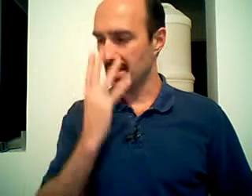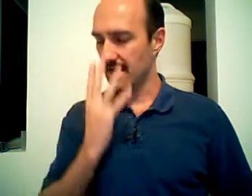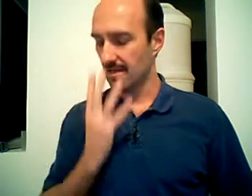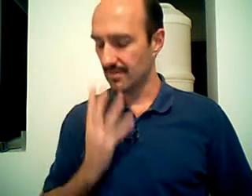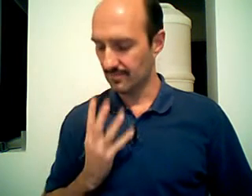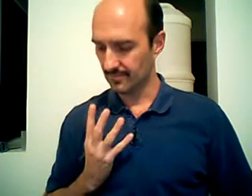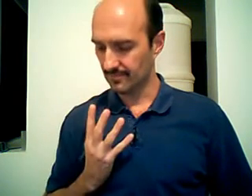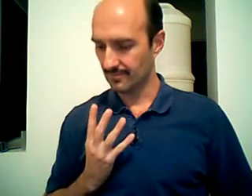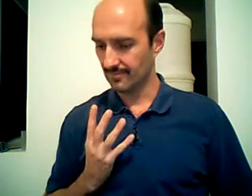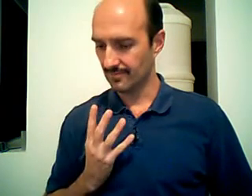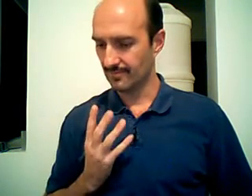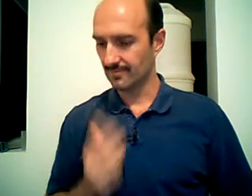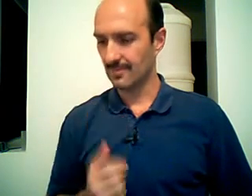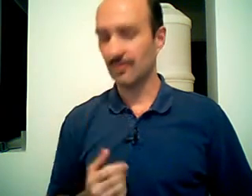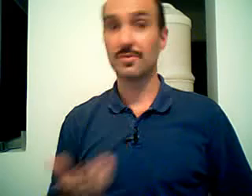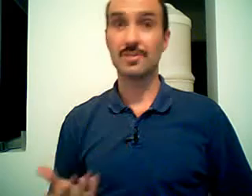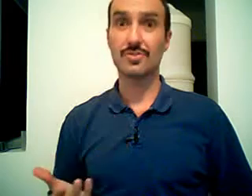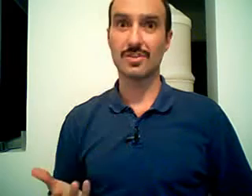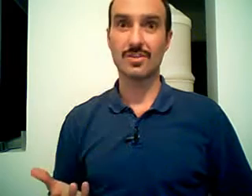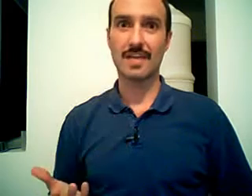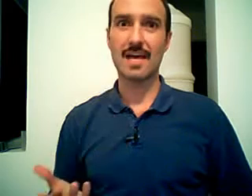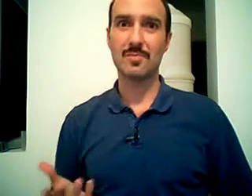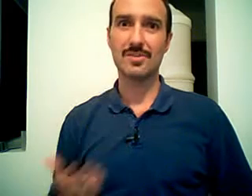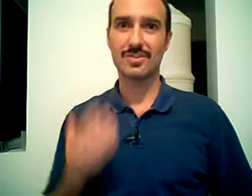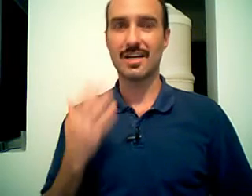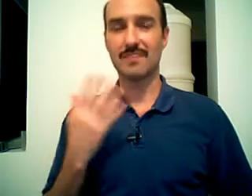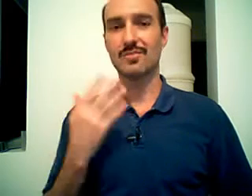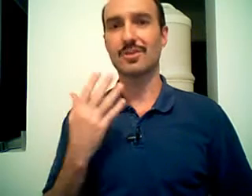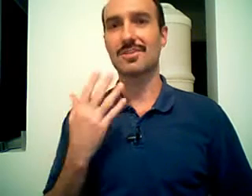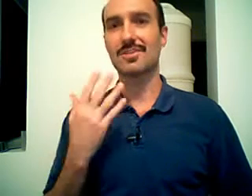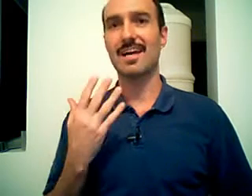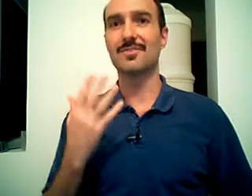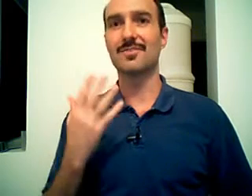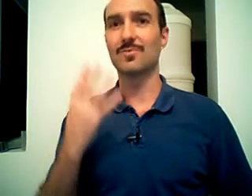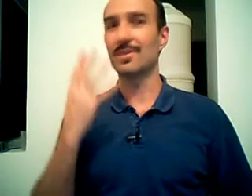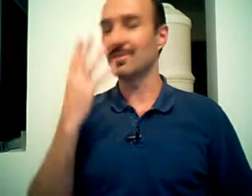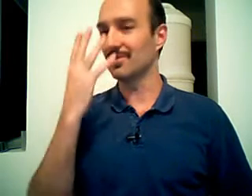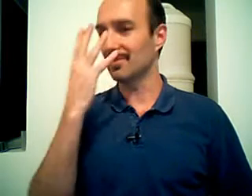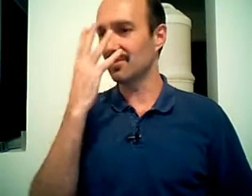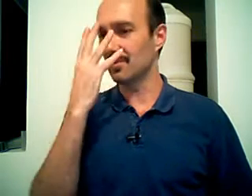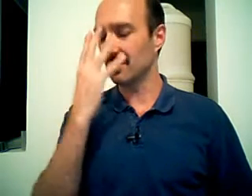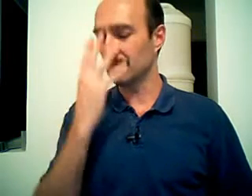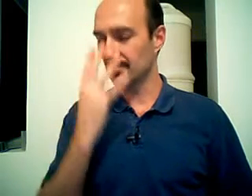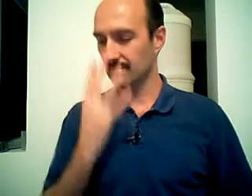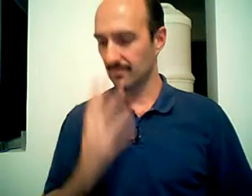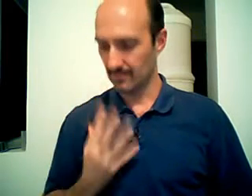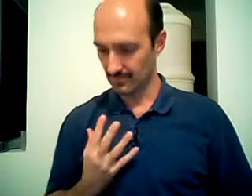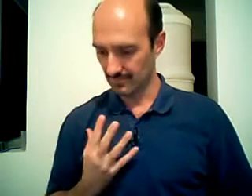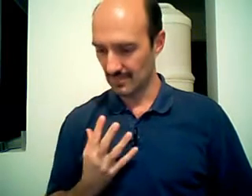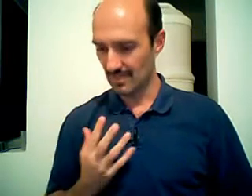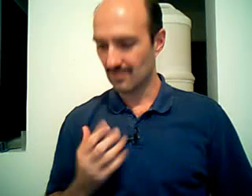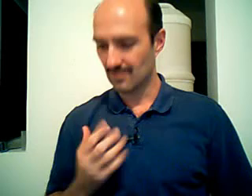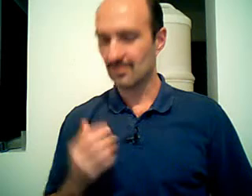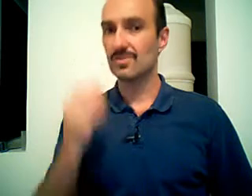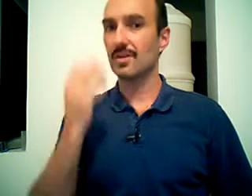Sad. When you do it, you shouldn't look happy. You should kind of look sad when you're doing it. So you start with